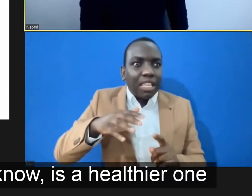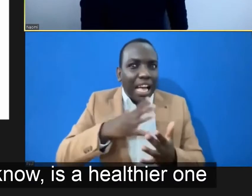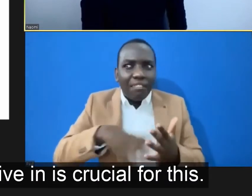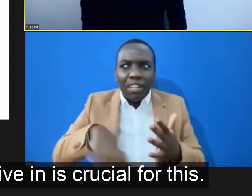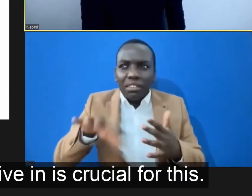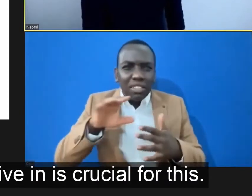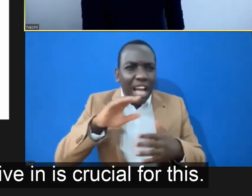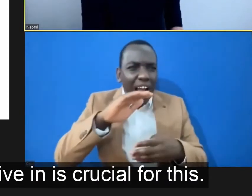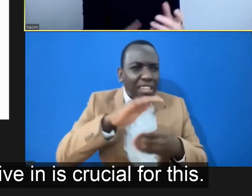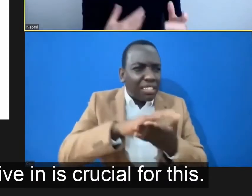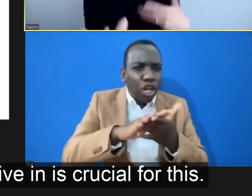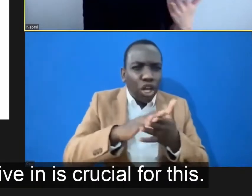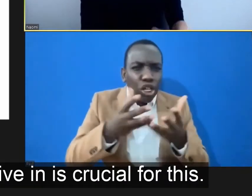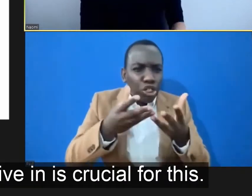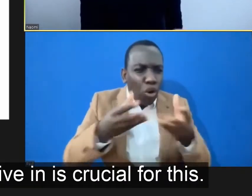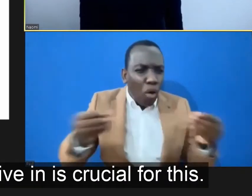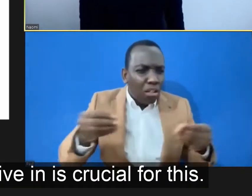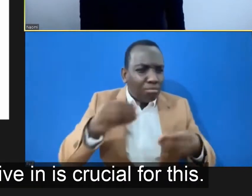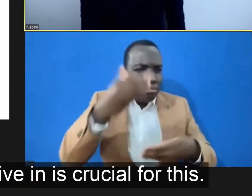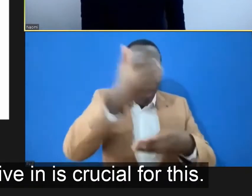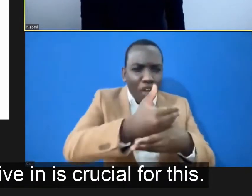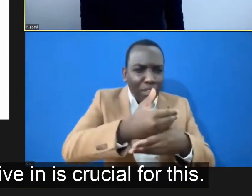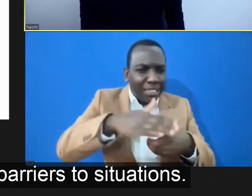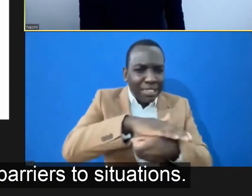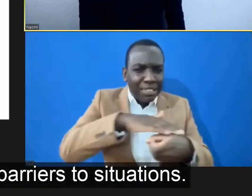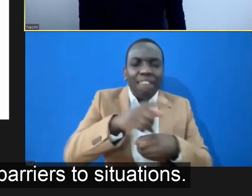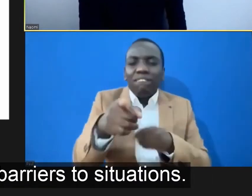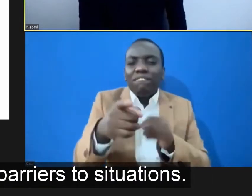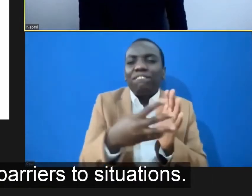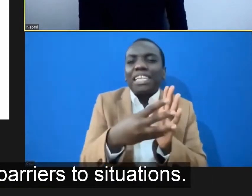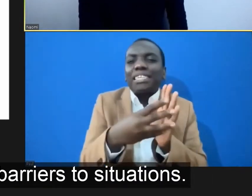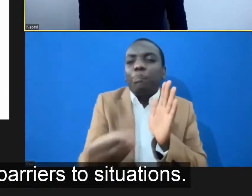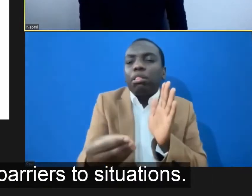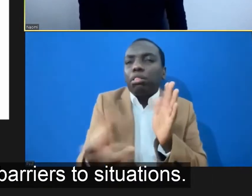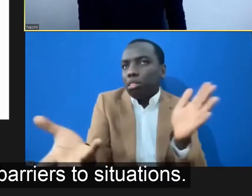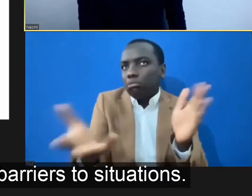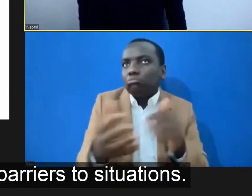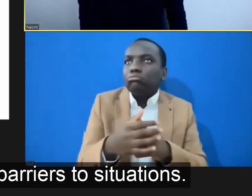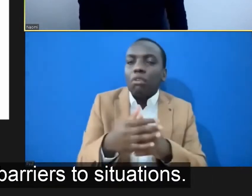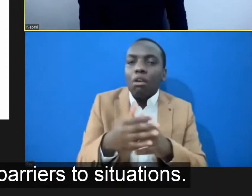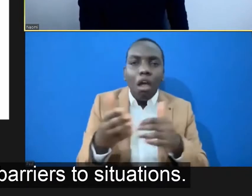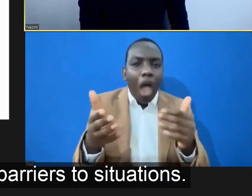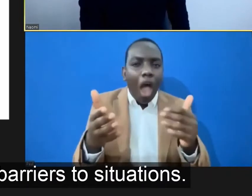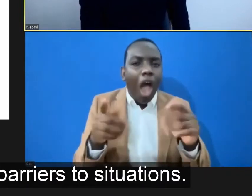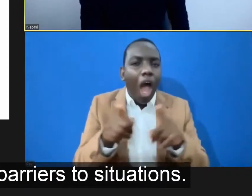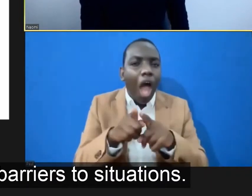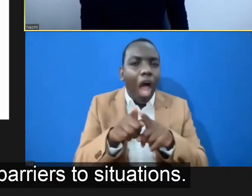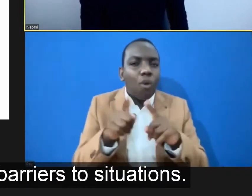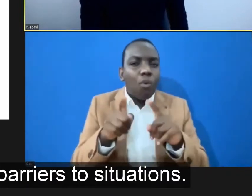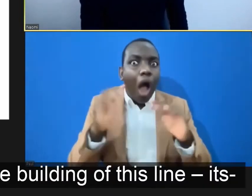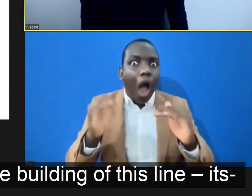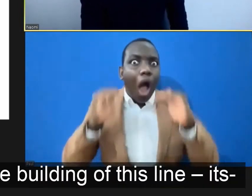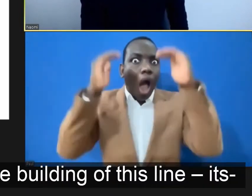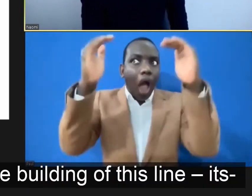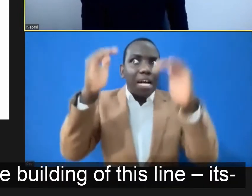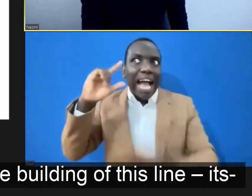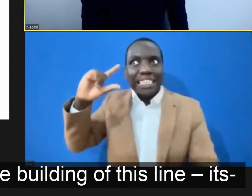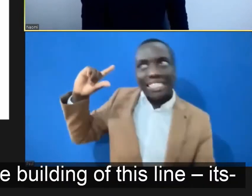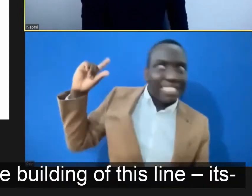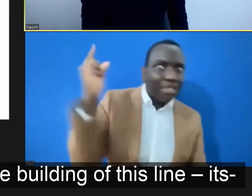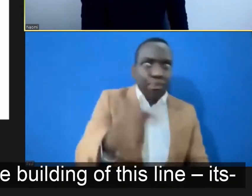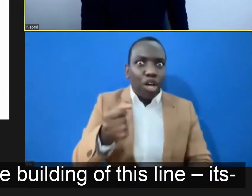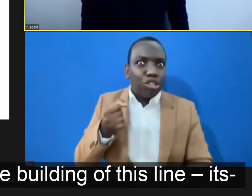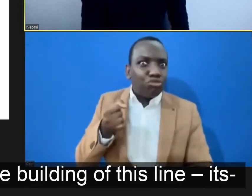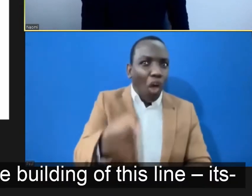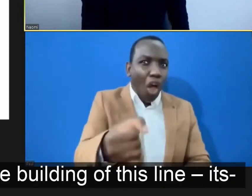one, and the environment that we live in is crucial for this. So it's trying to remove barriers to situations. For example,